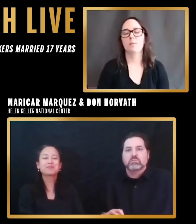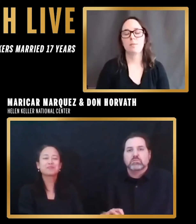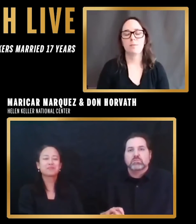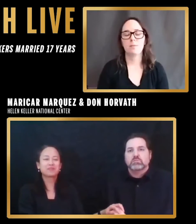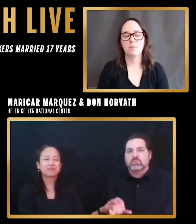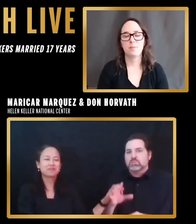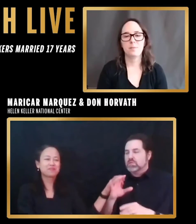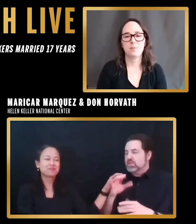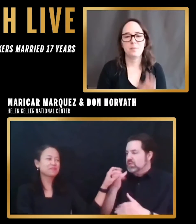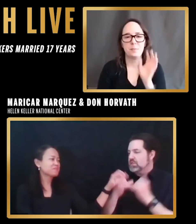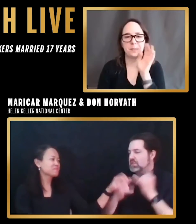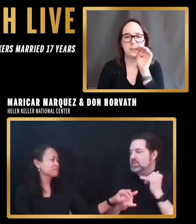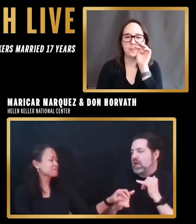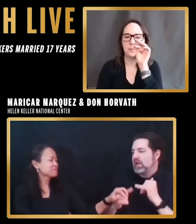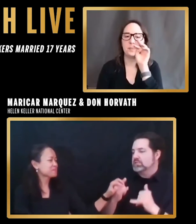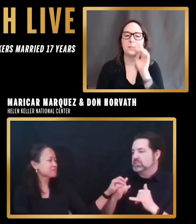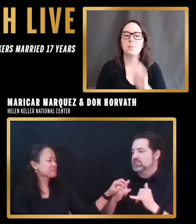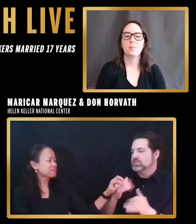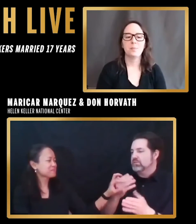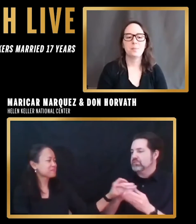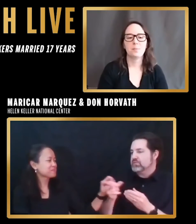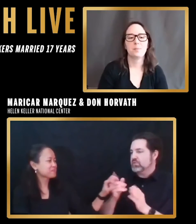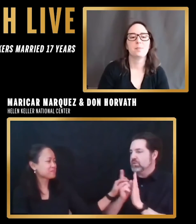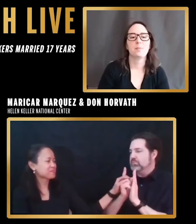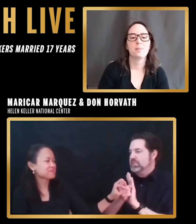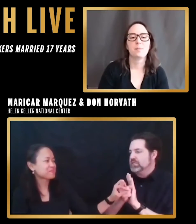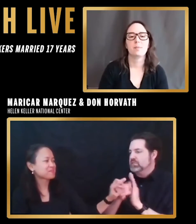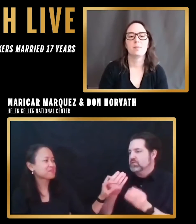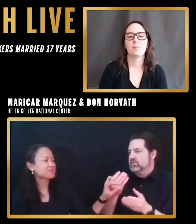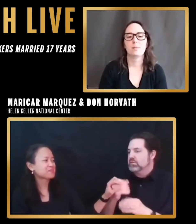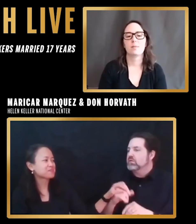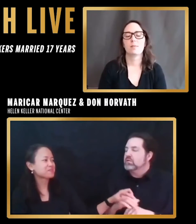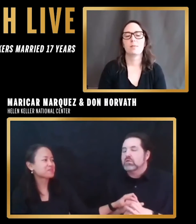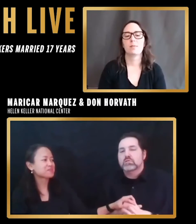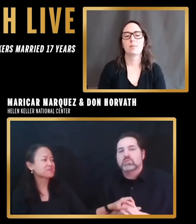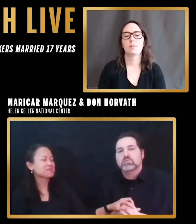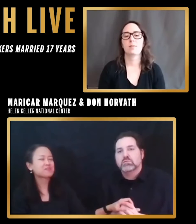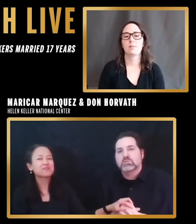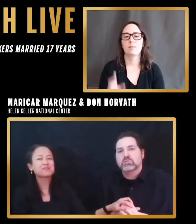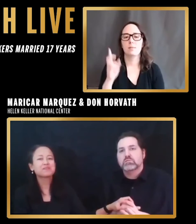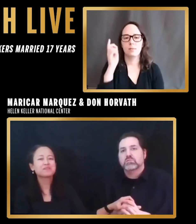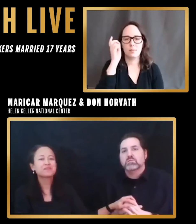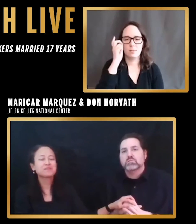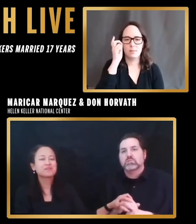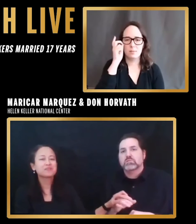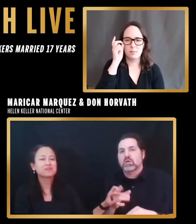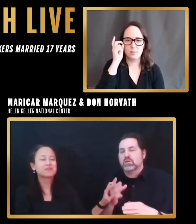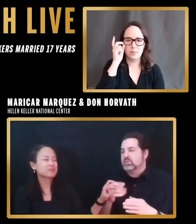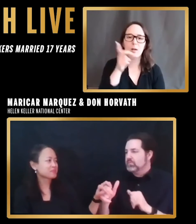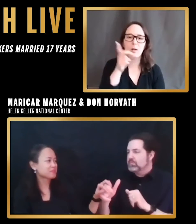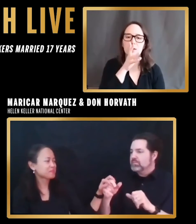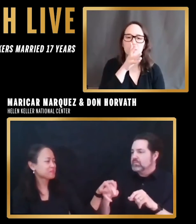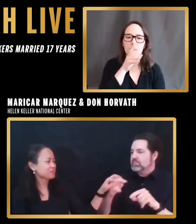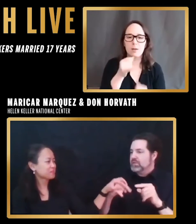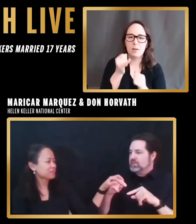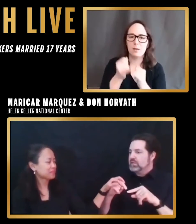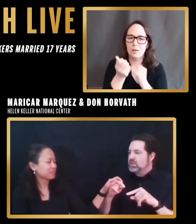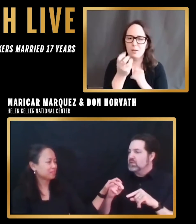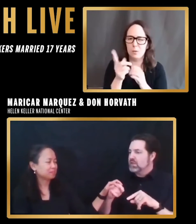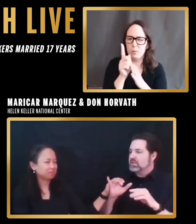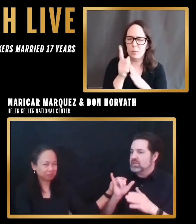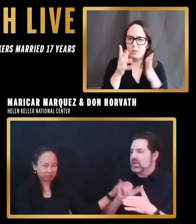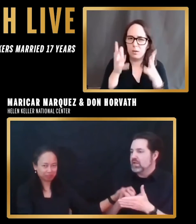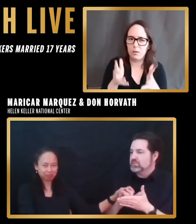So with the last just couple minutes here of this conversation, back to, that was a really